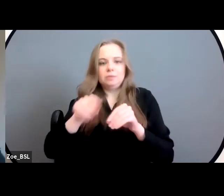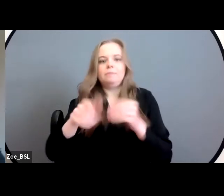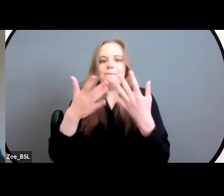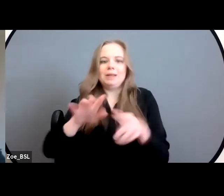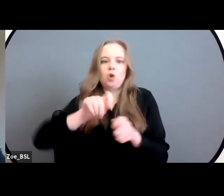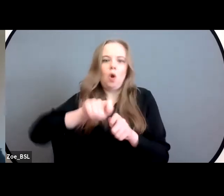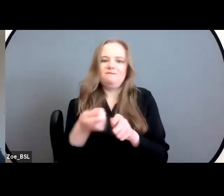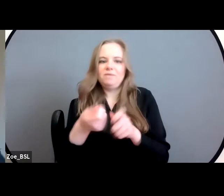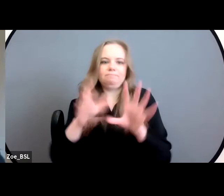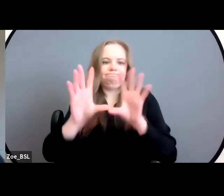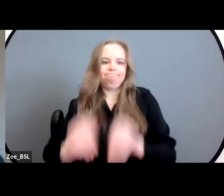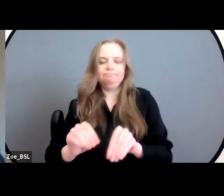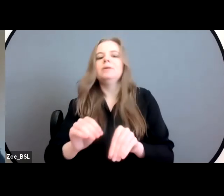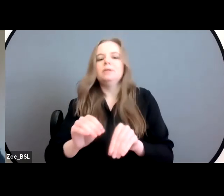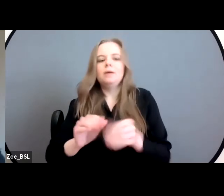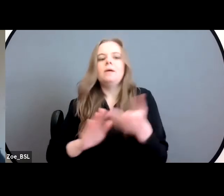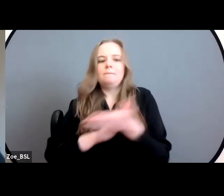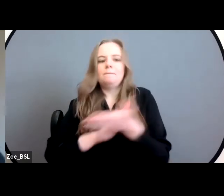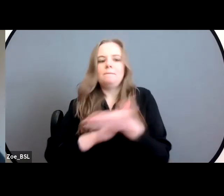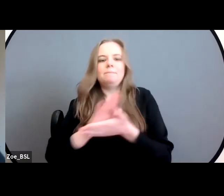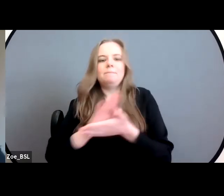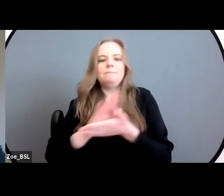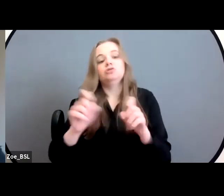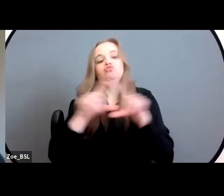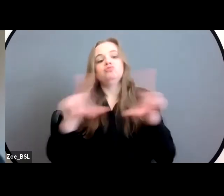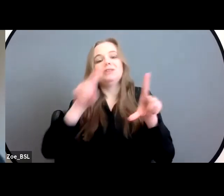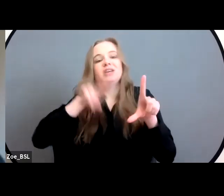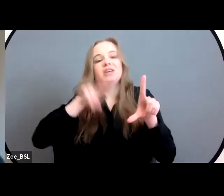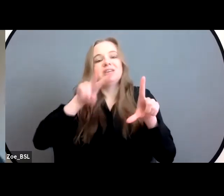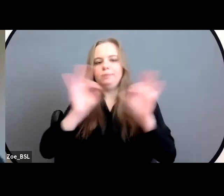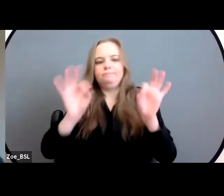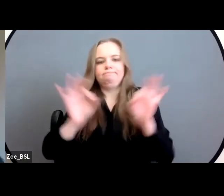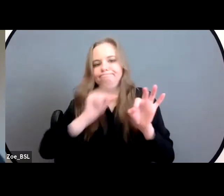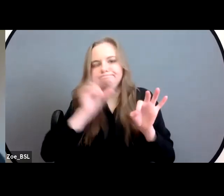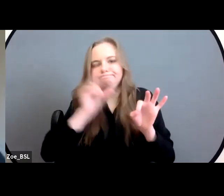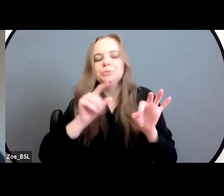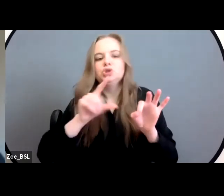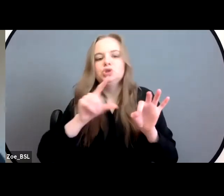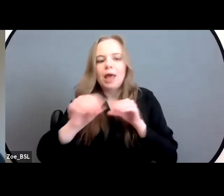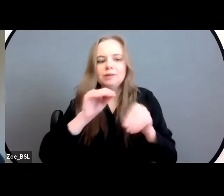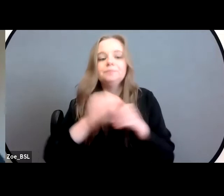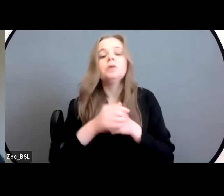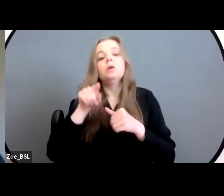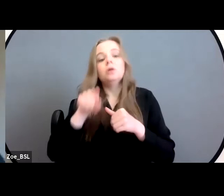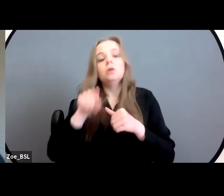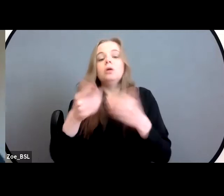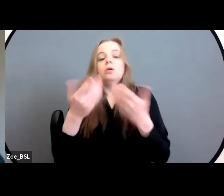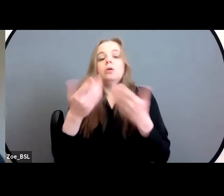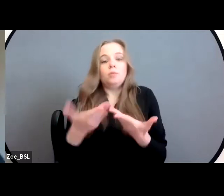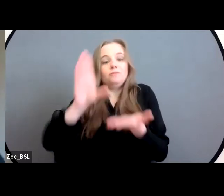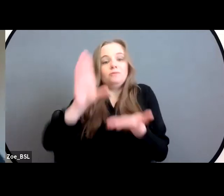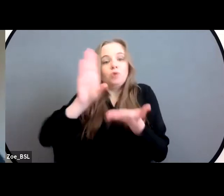just means that it's not read out by screen readers, so hopefully won't be disruptive for anybody. The session is being recorded and a transcript will